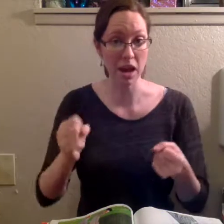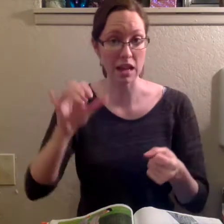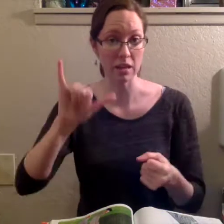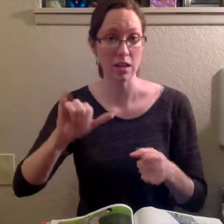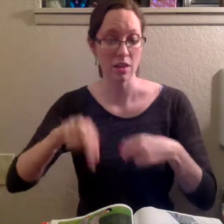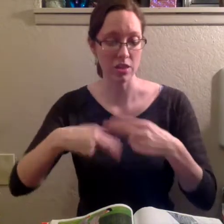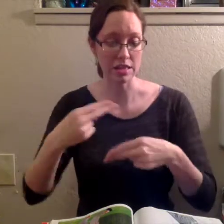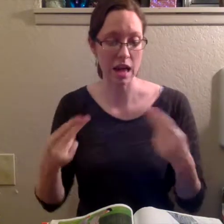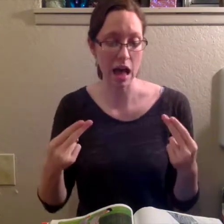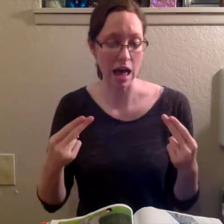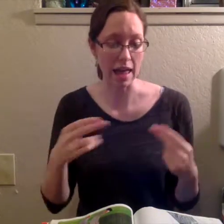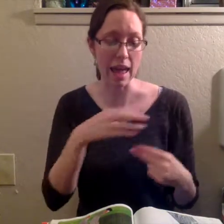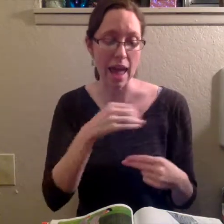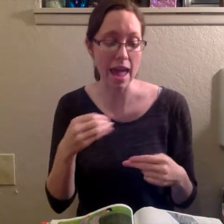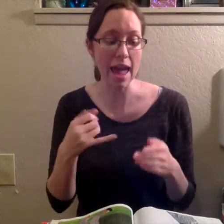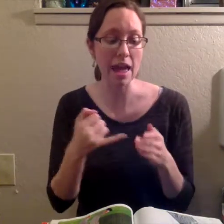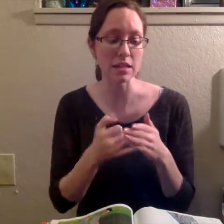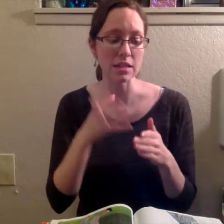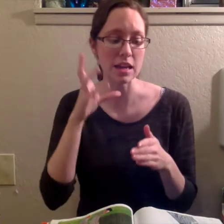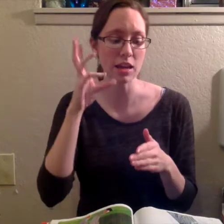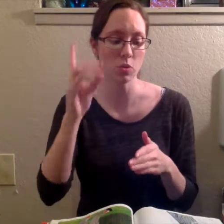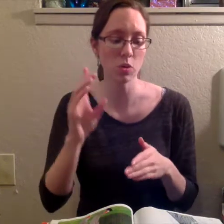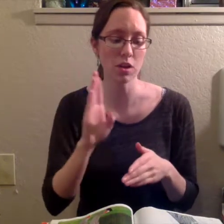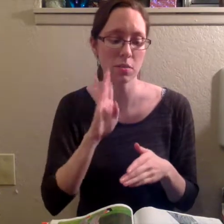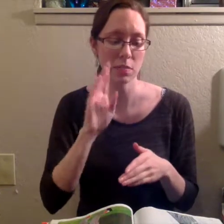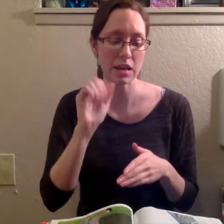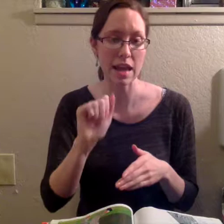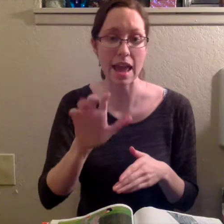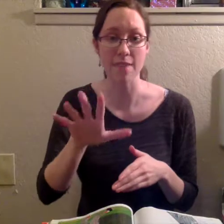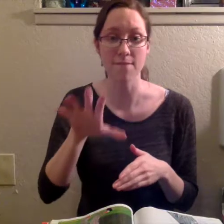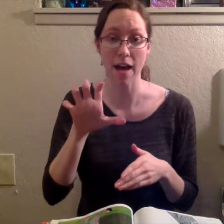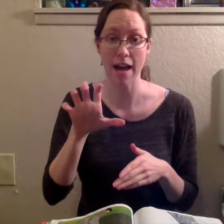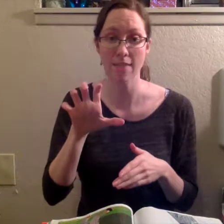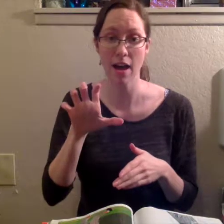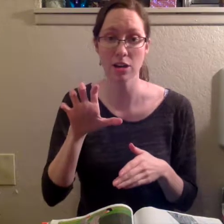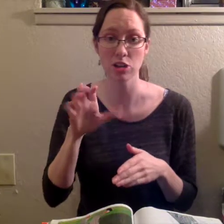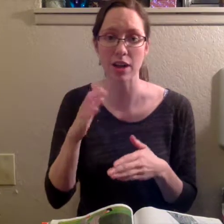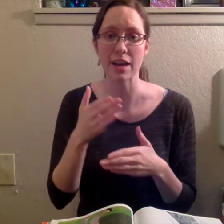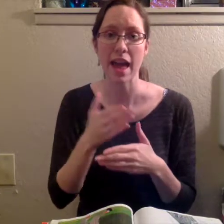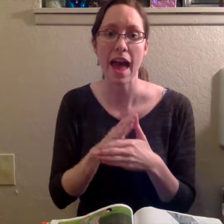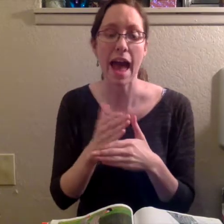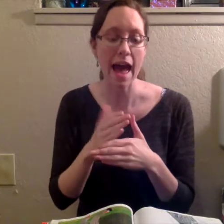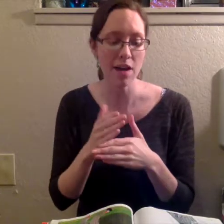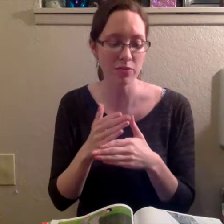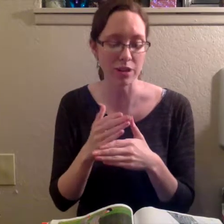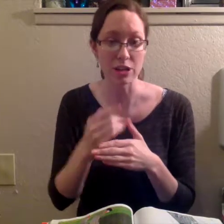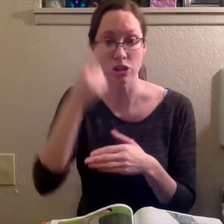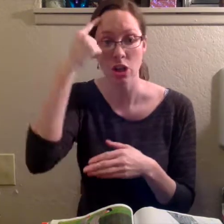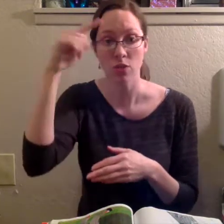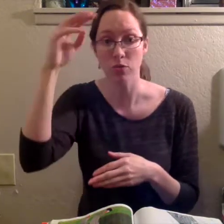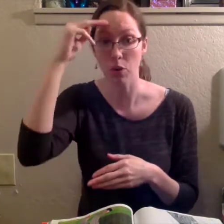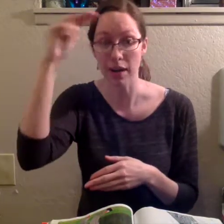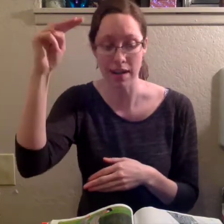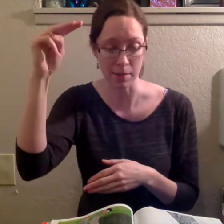break the tie, and it would mean a 500 average for him.